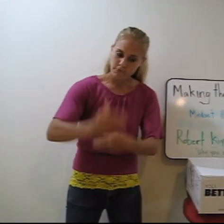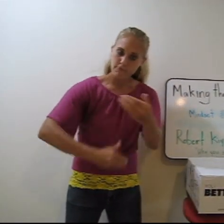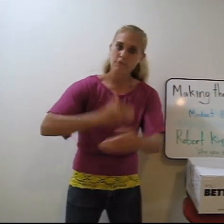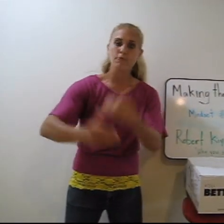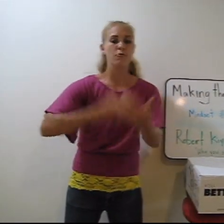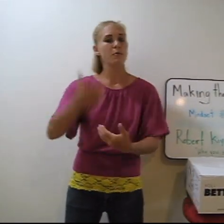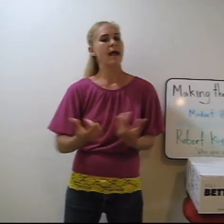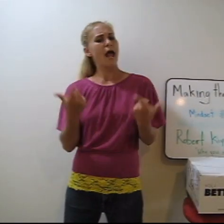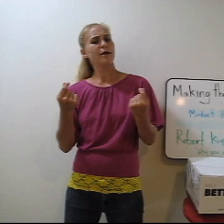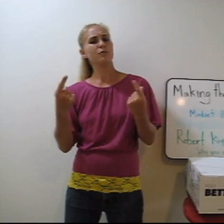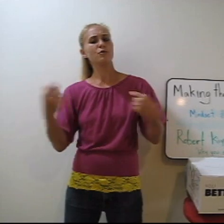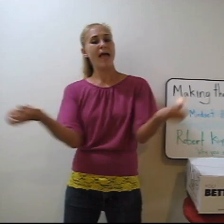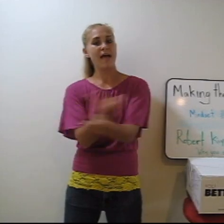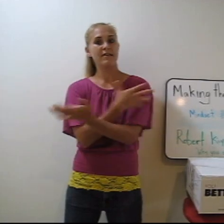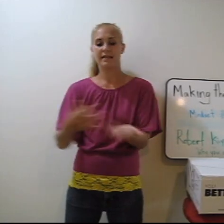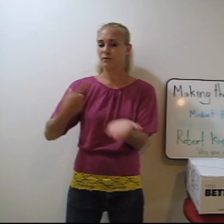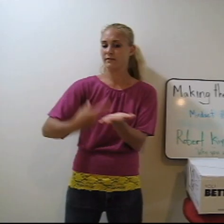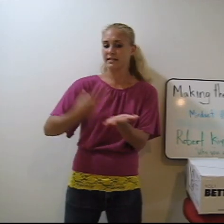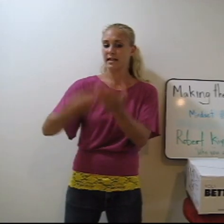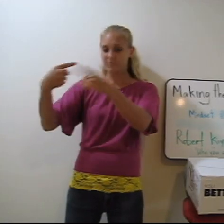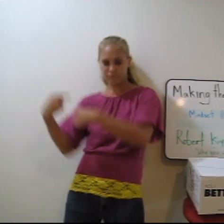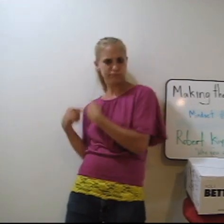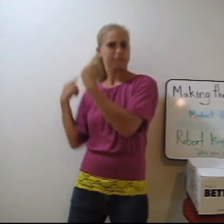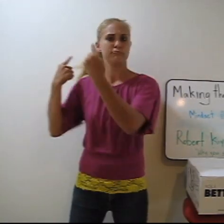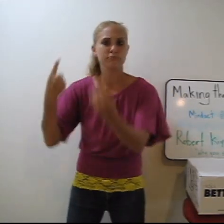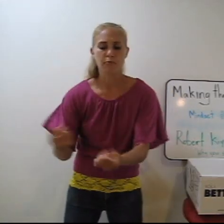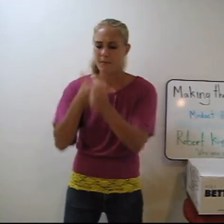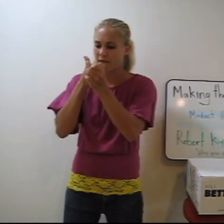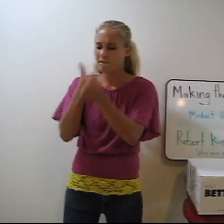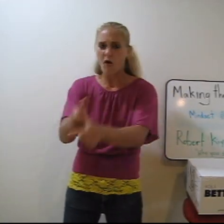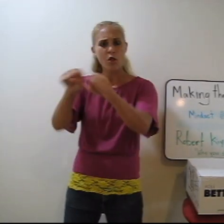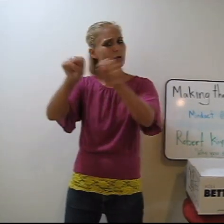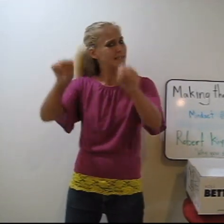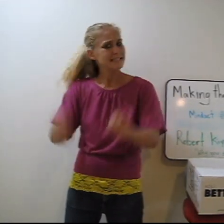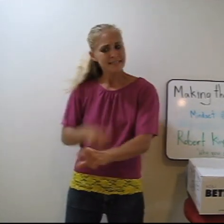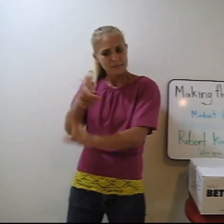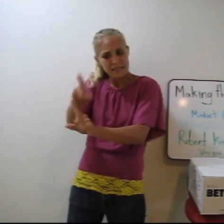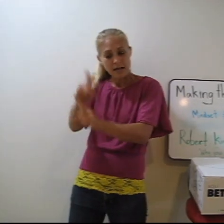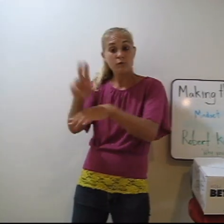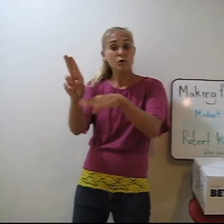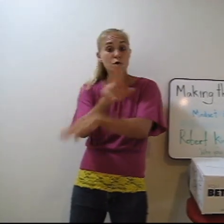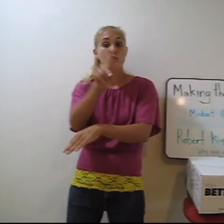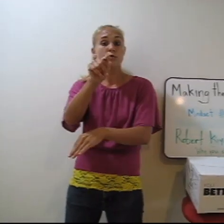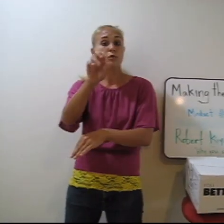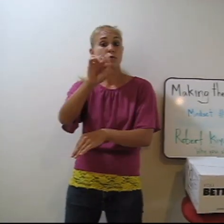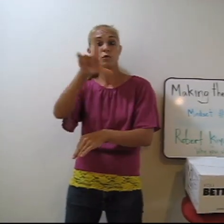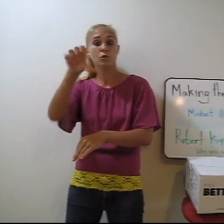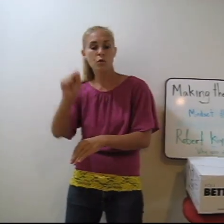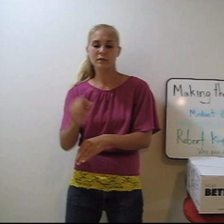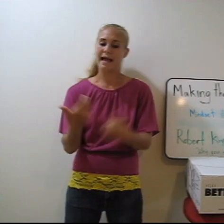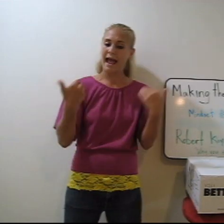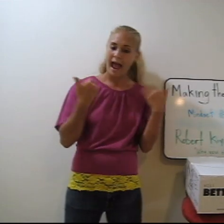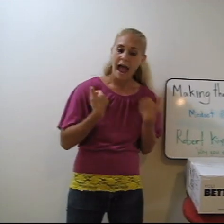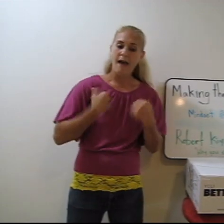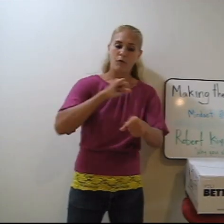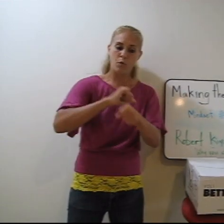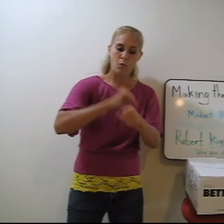we've discussed thus far. Follow the system. Use the tools. Structure your working situation and do